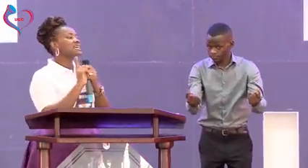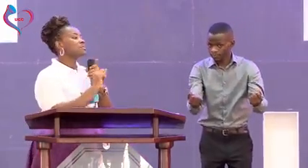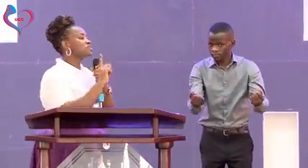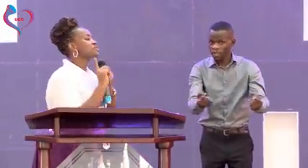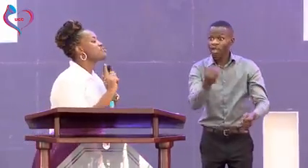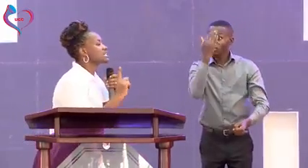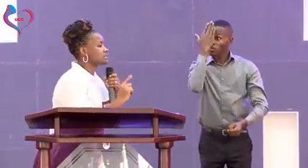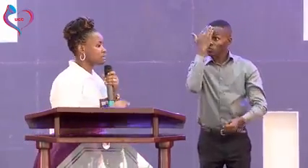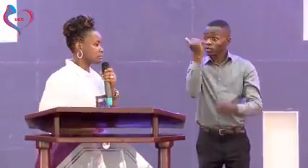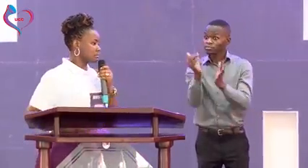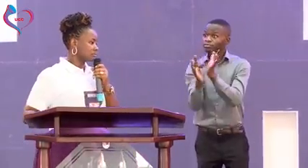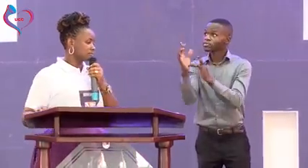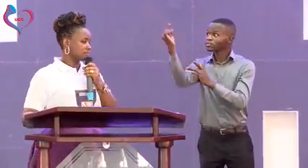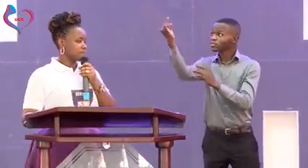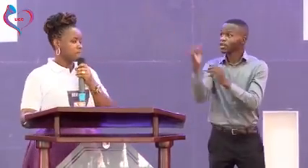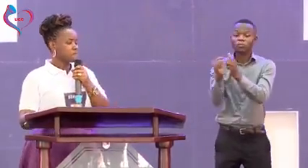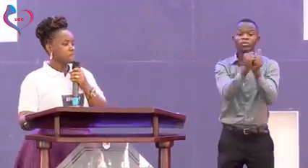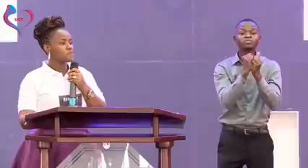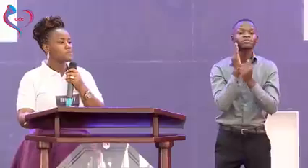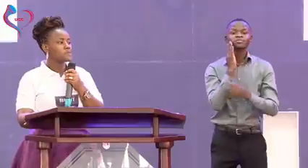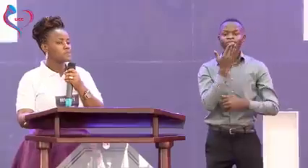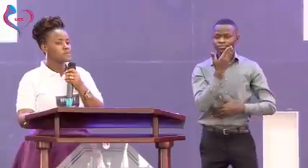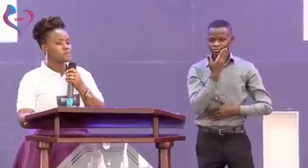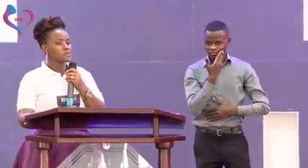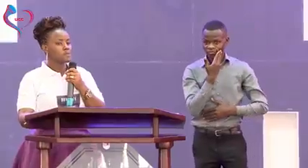That is why he came with grace. So